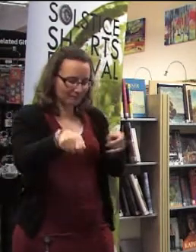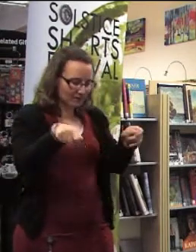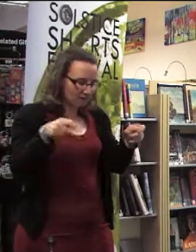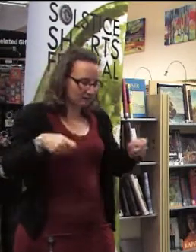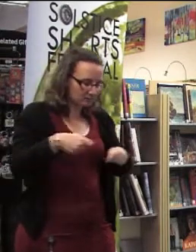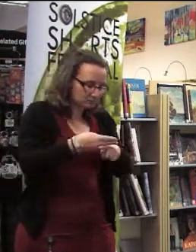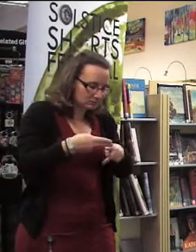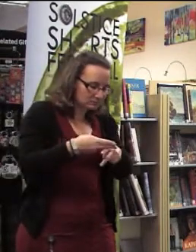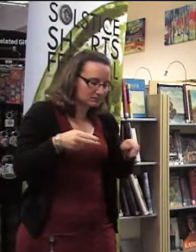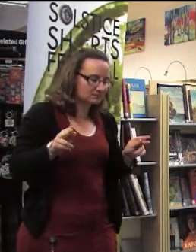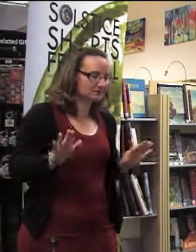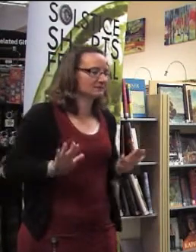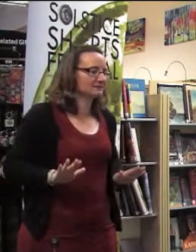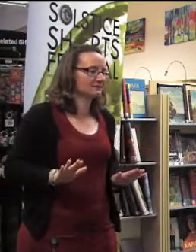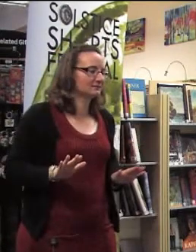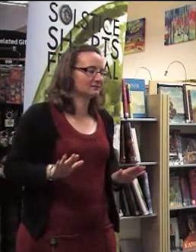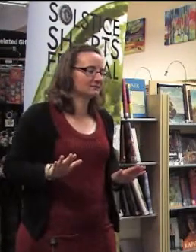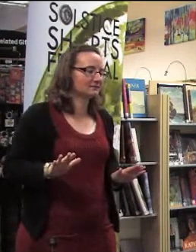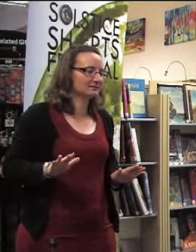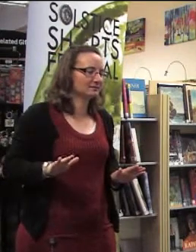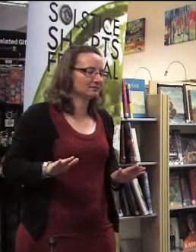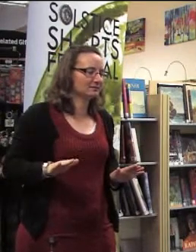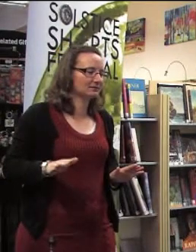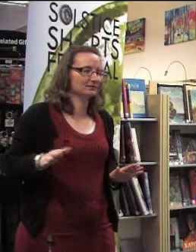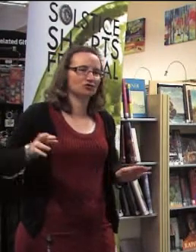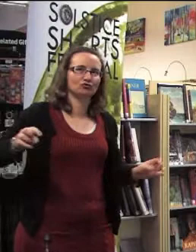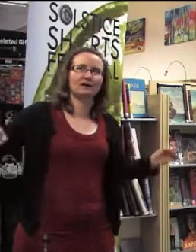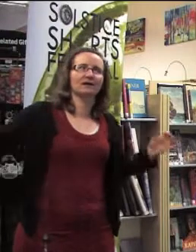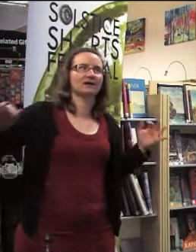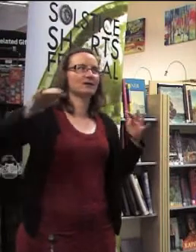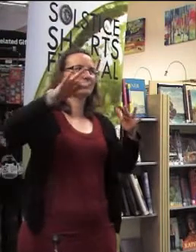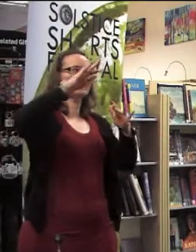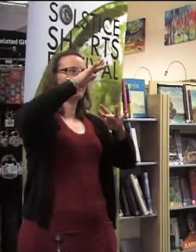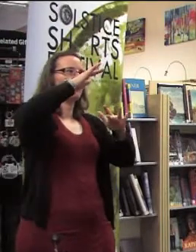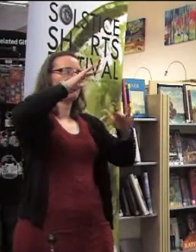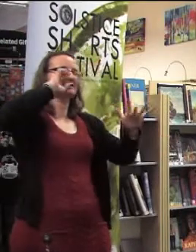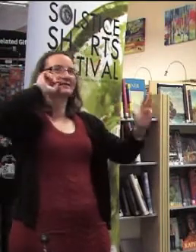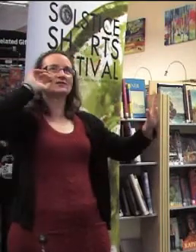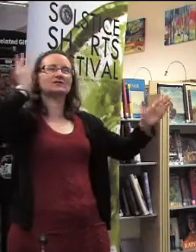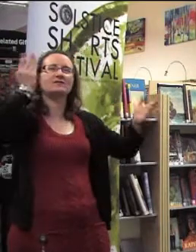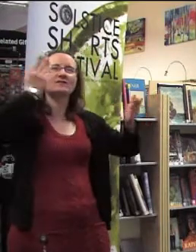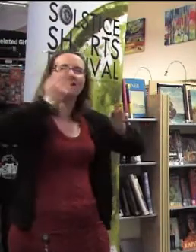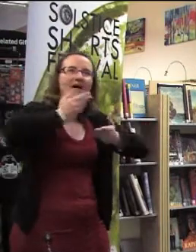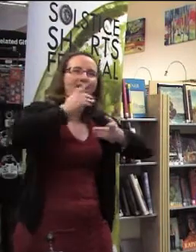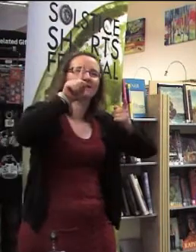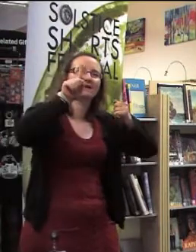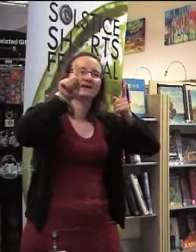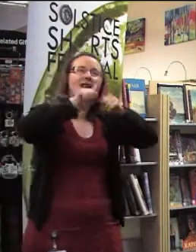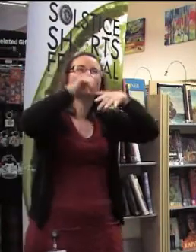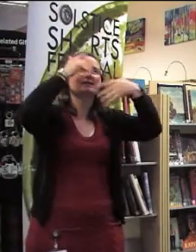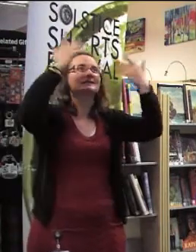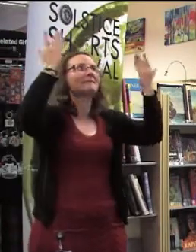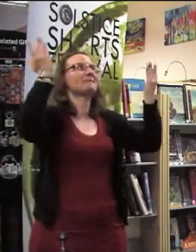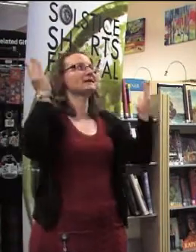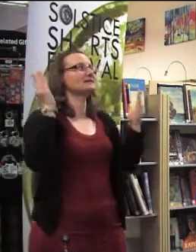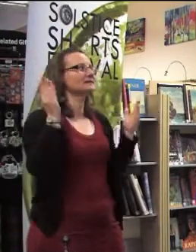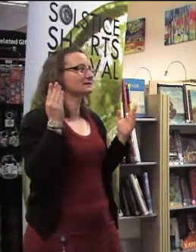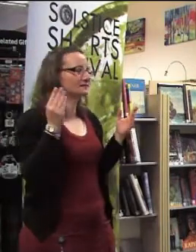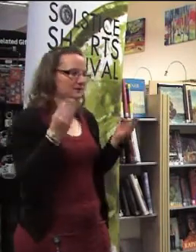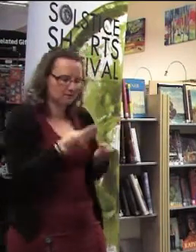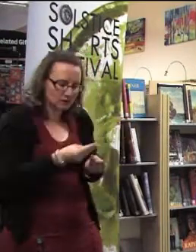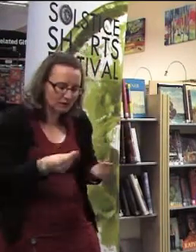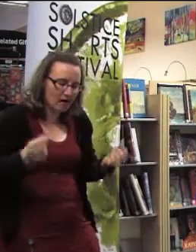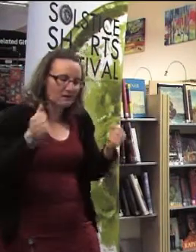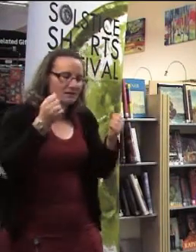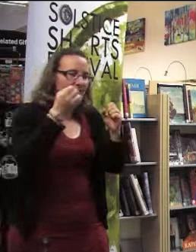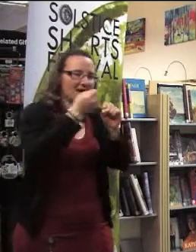Behind us, around us, the darkness of space. The dust and gas from which we